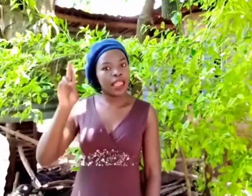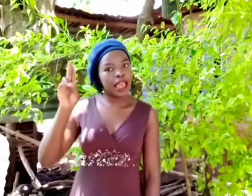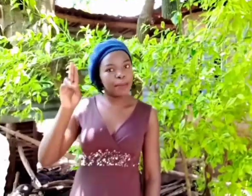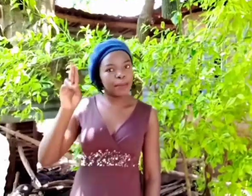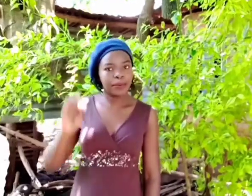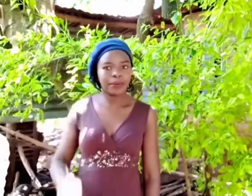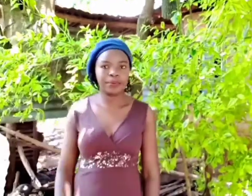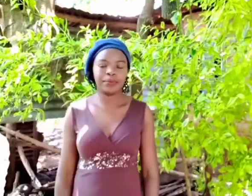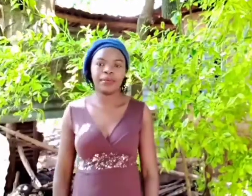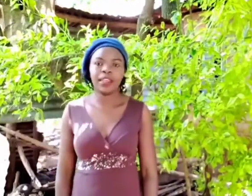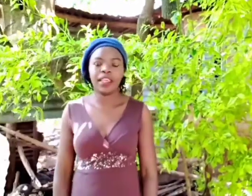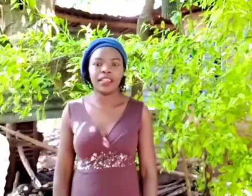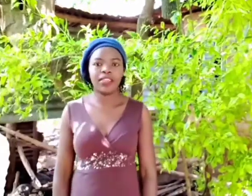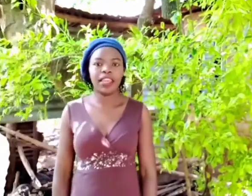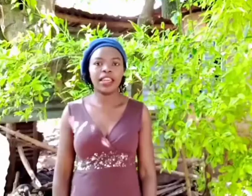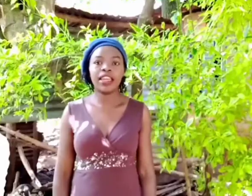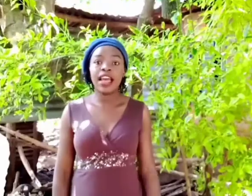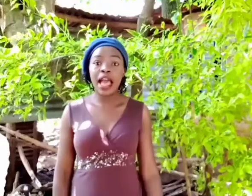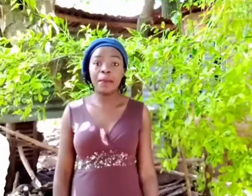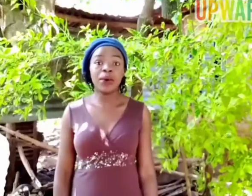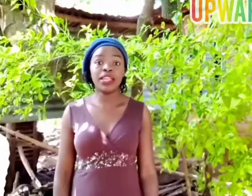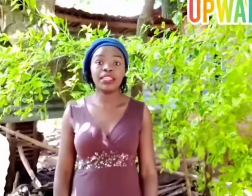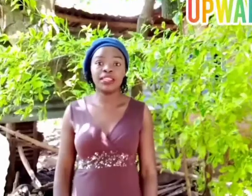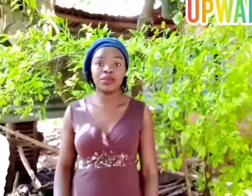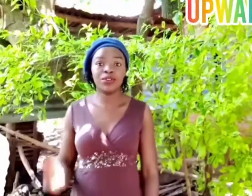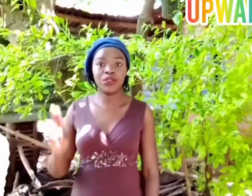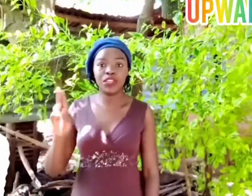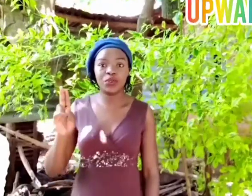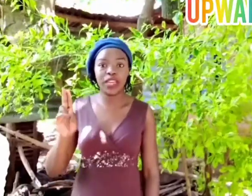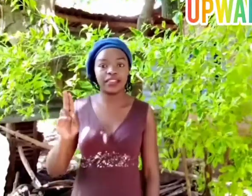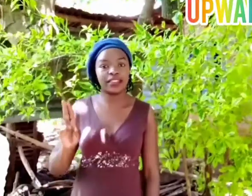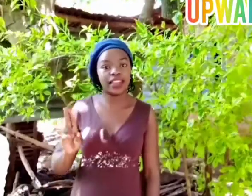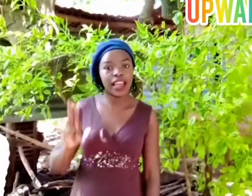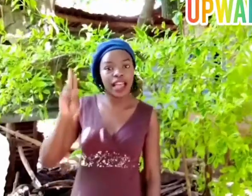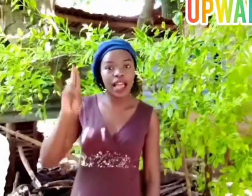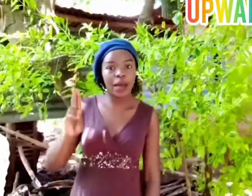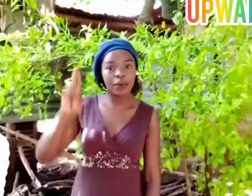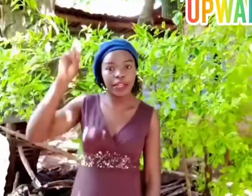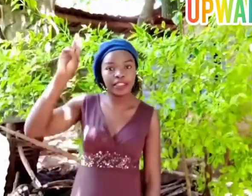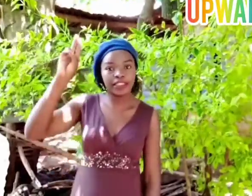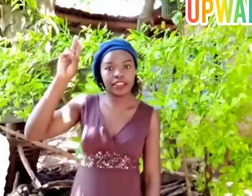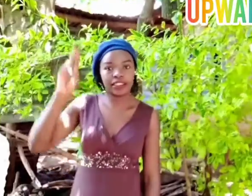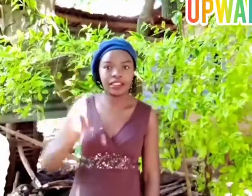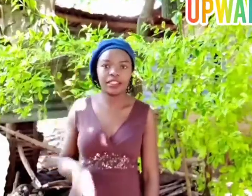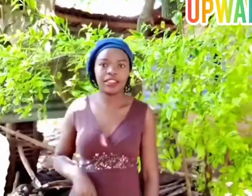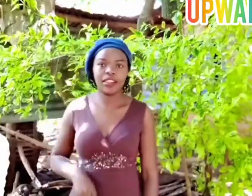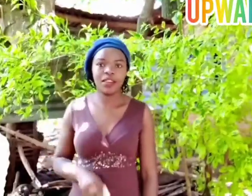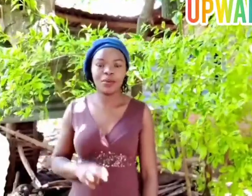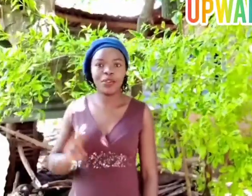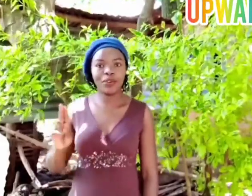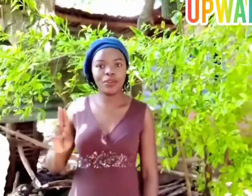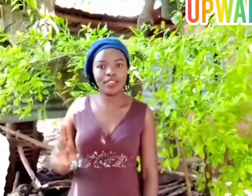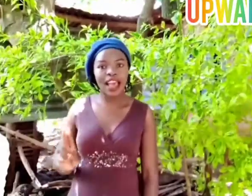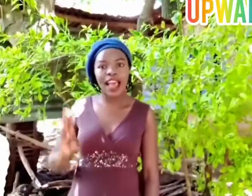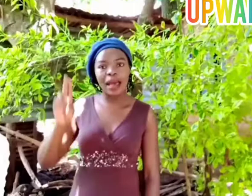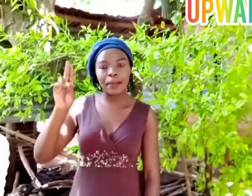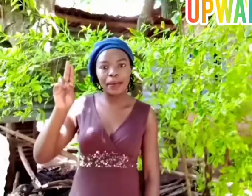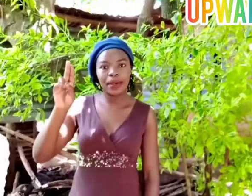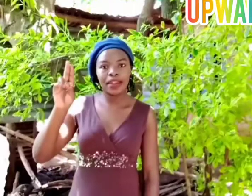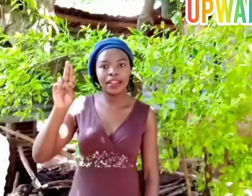Up. Then upwards, we do it twice. Upwards. We use up, then